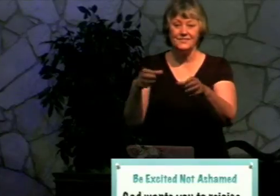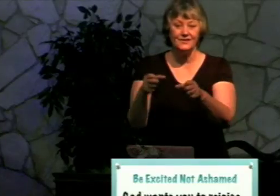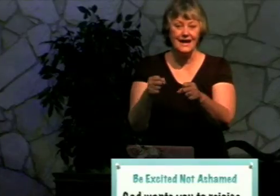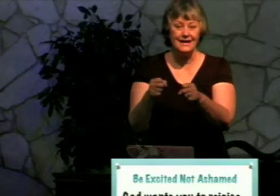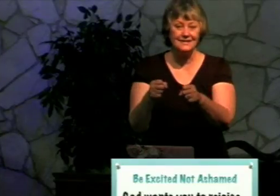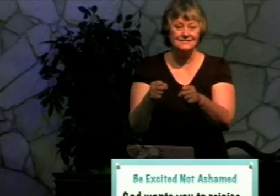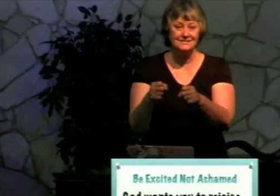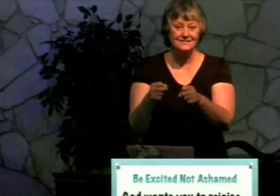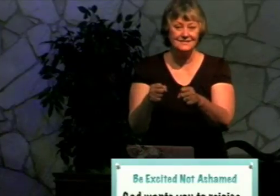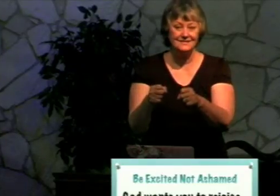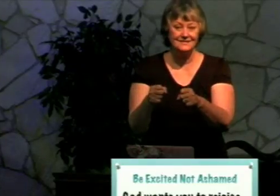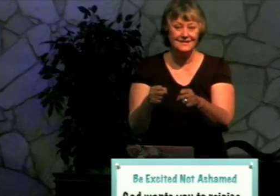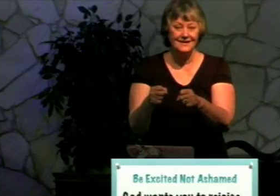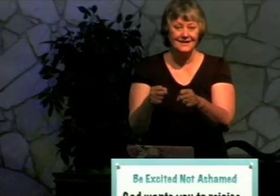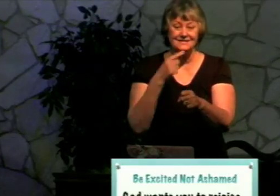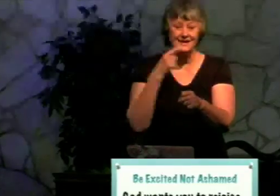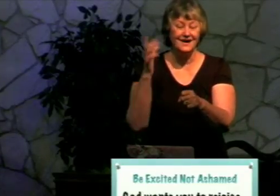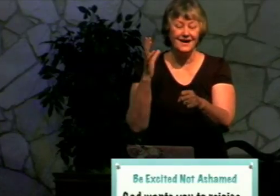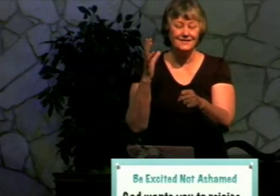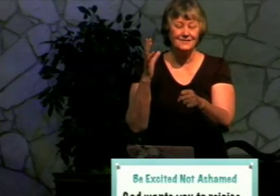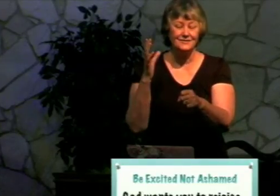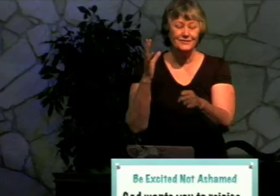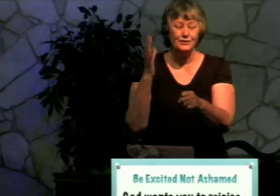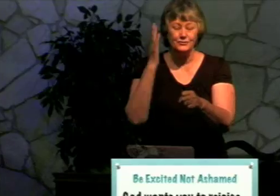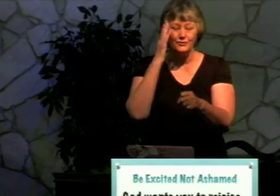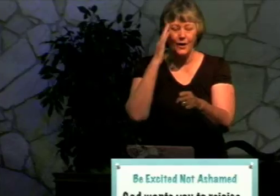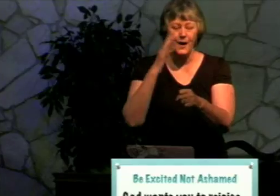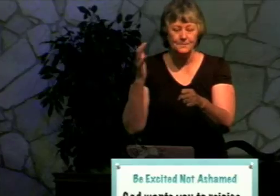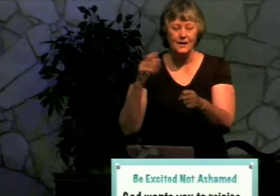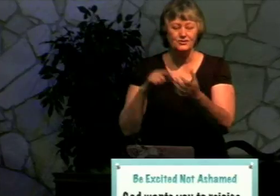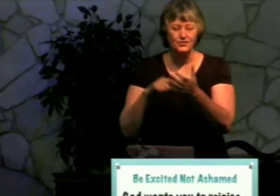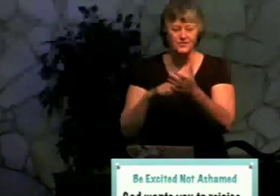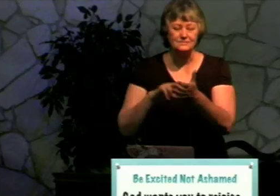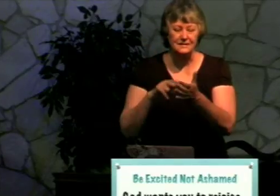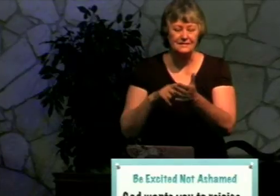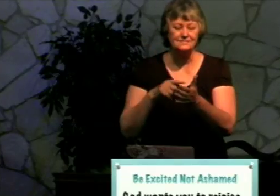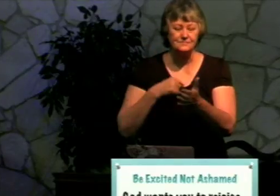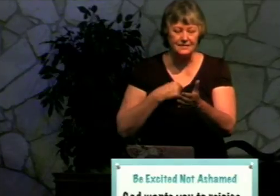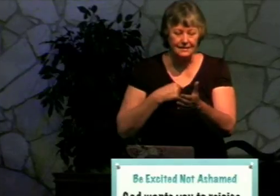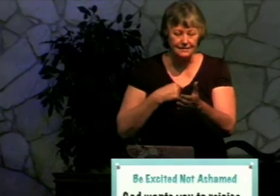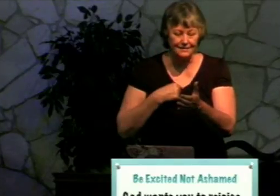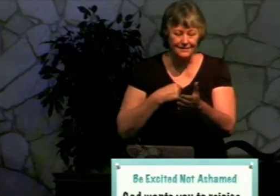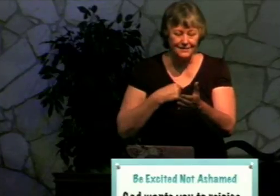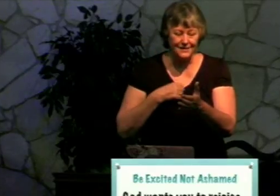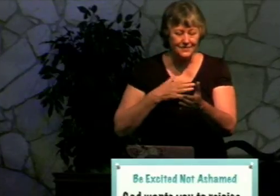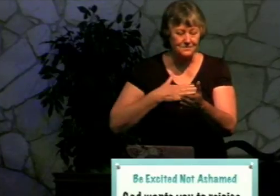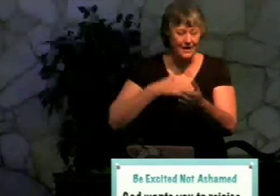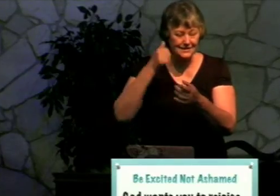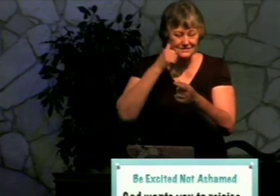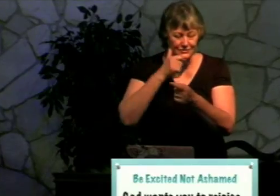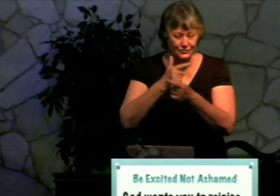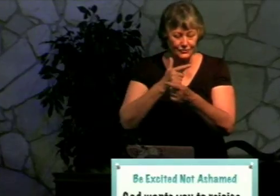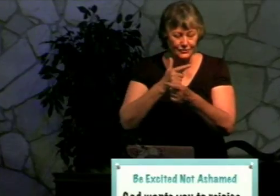their hands and say, God, you know how much this means to me that my sister